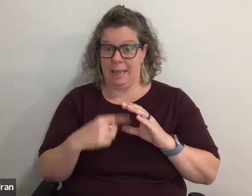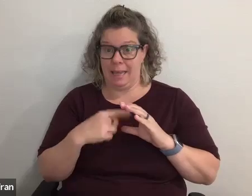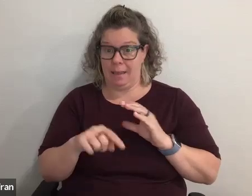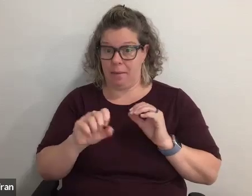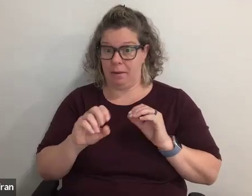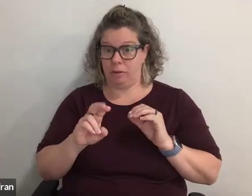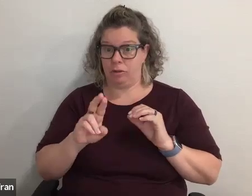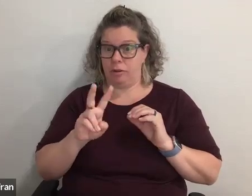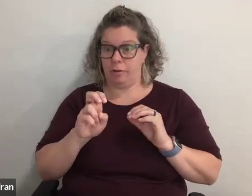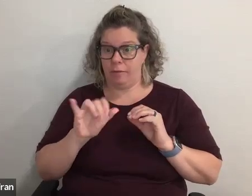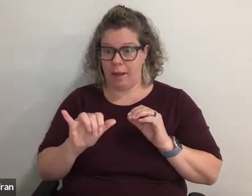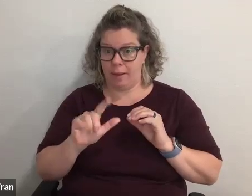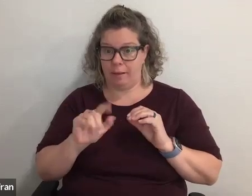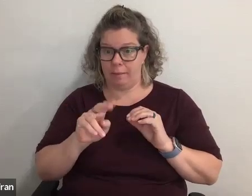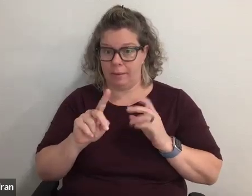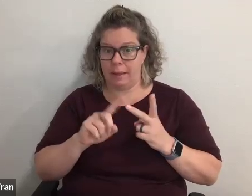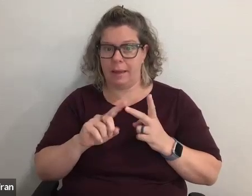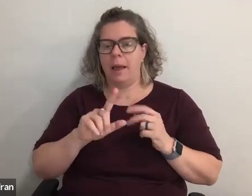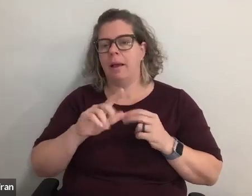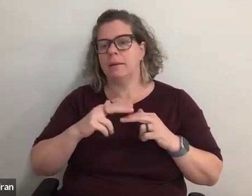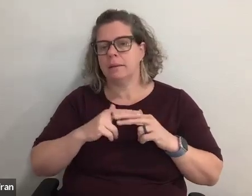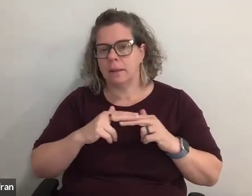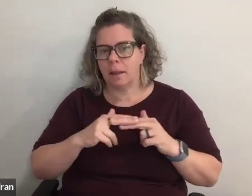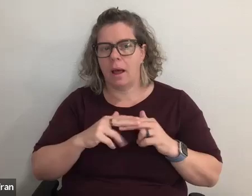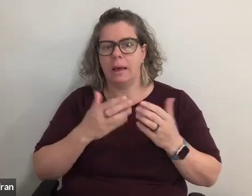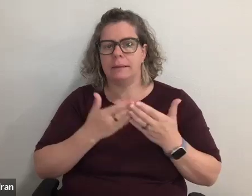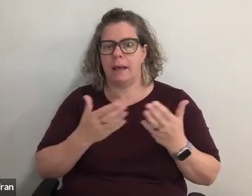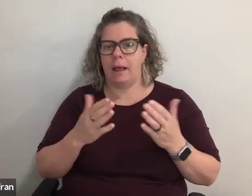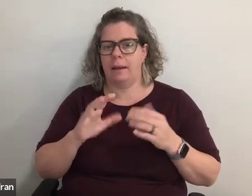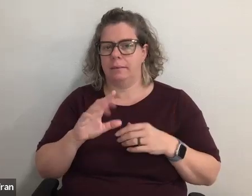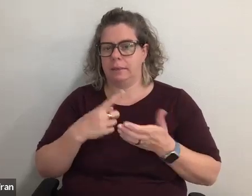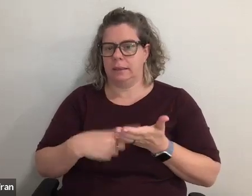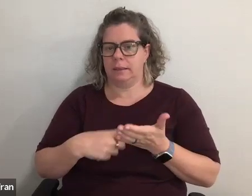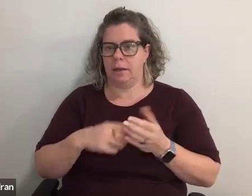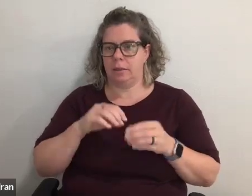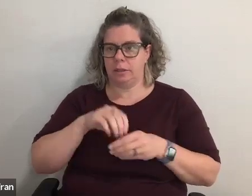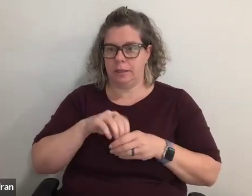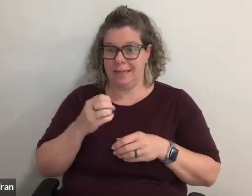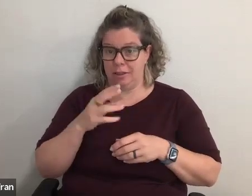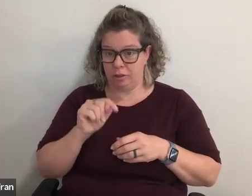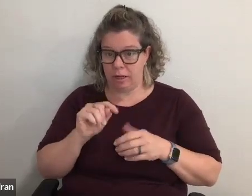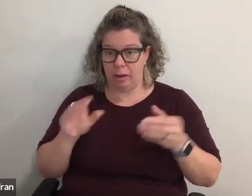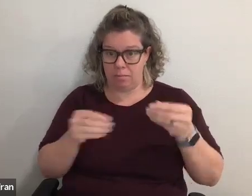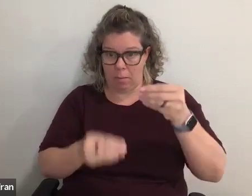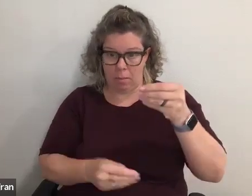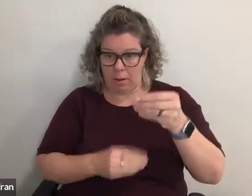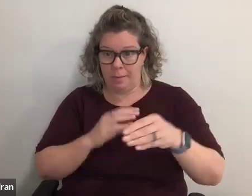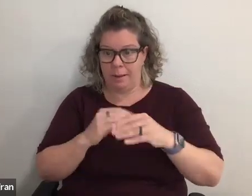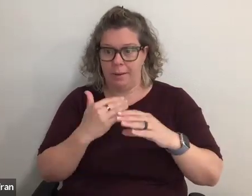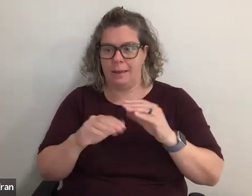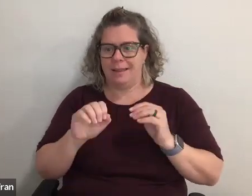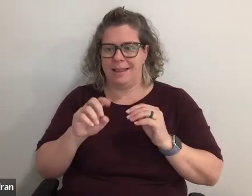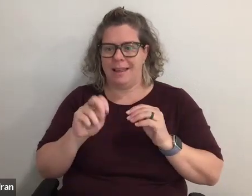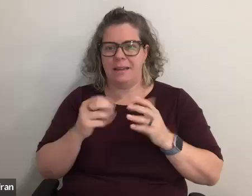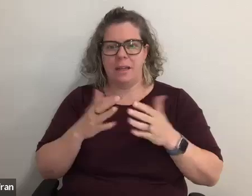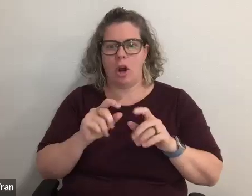link and the links from the session and the things that were put in the chat. And I know that Eden already put